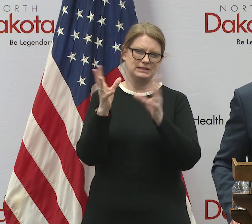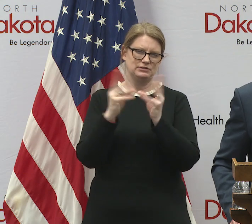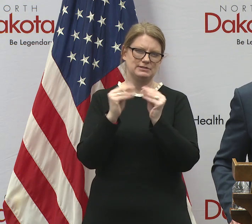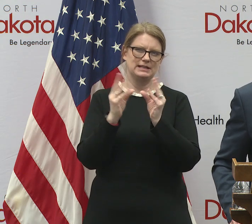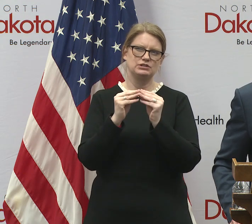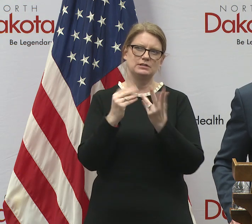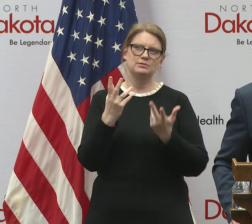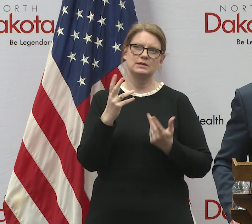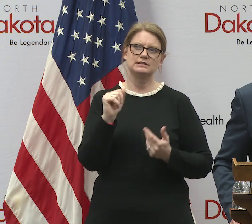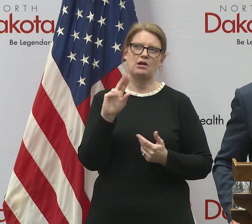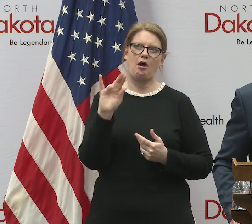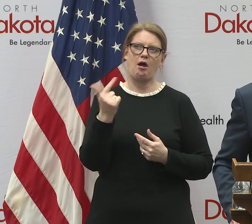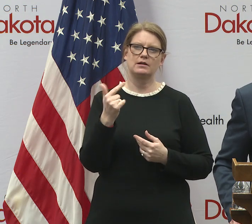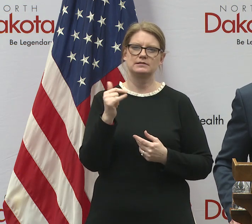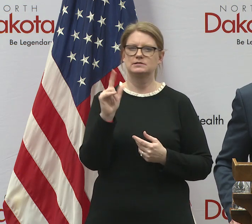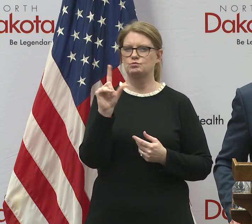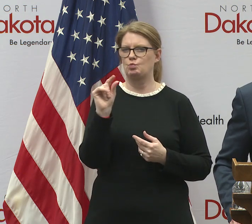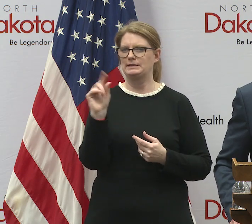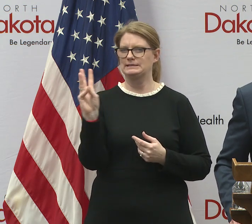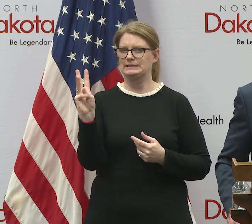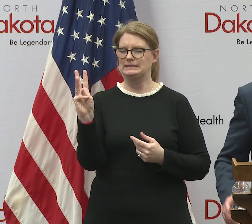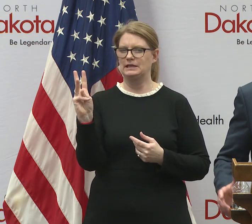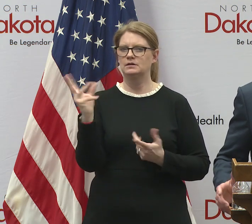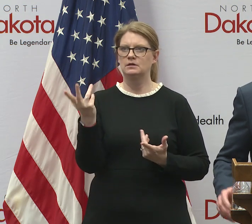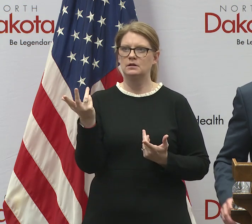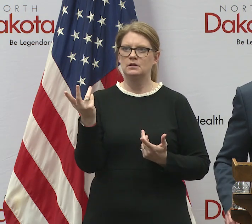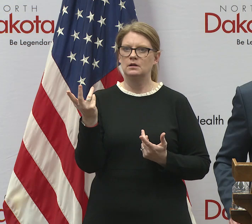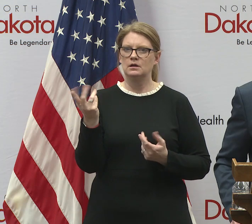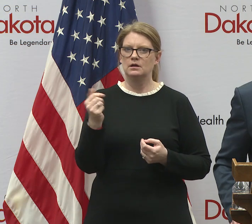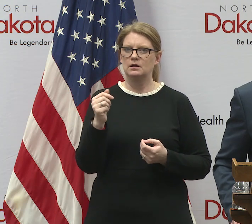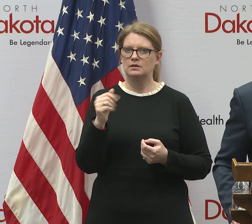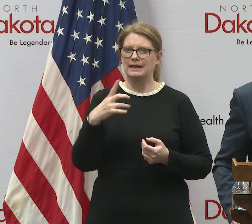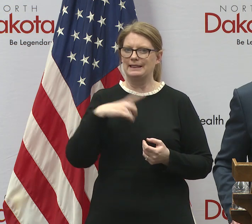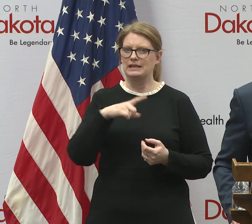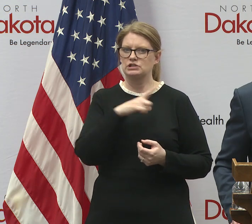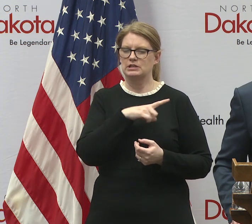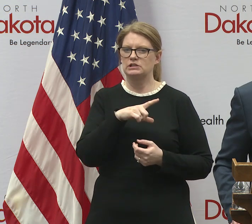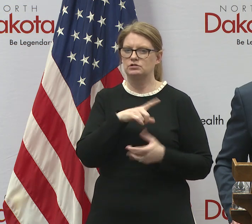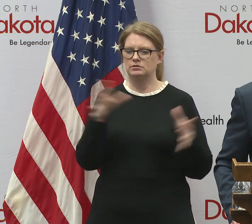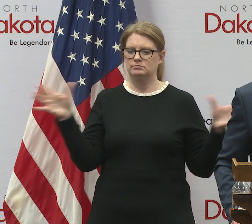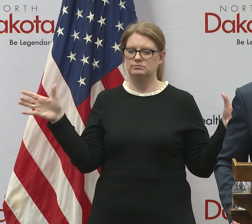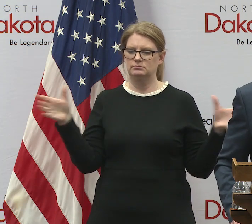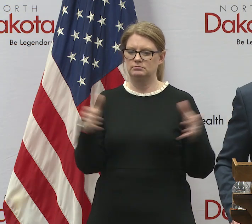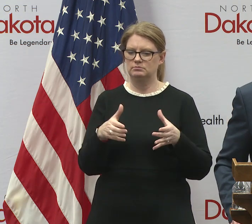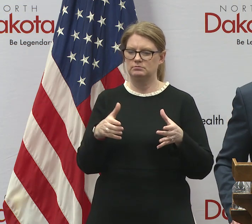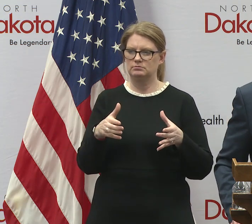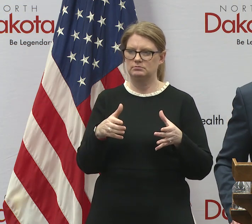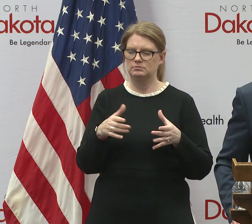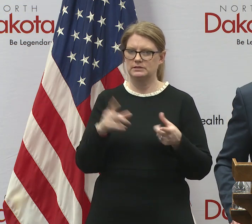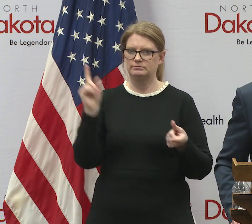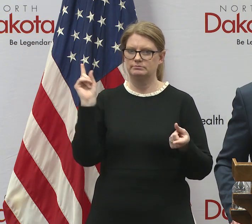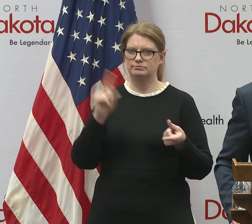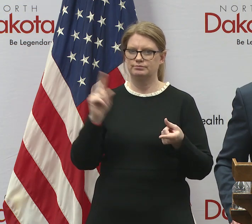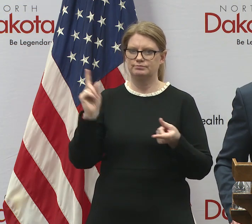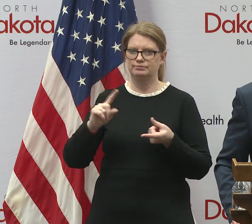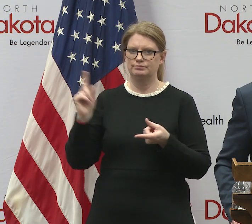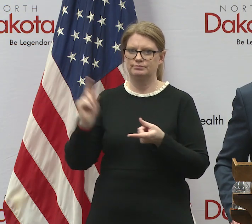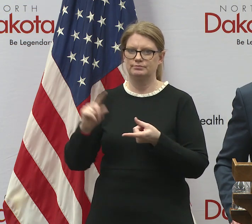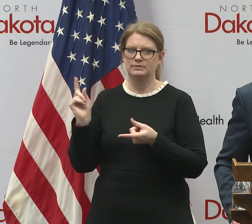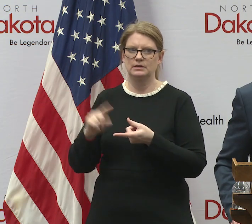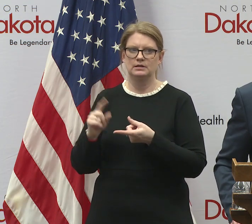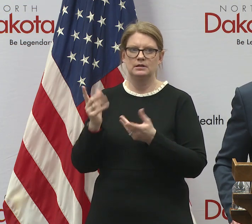of 2016, and I think the legislature at that time was making reductions in the budget of